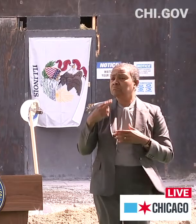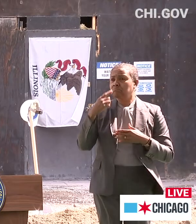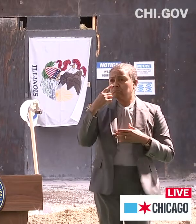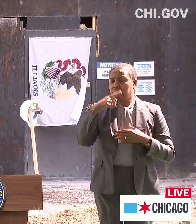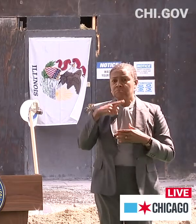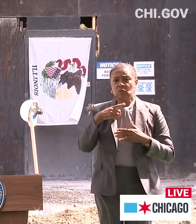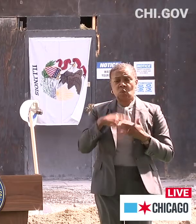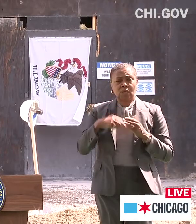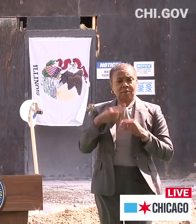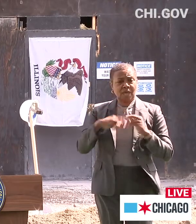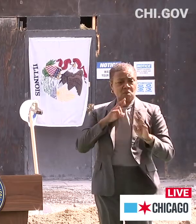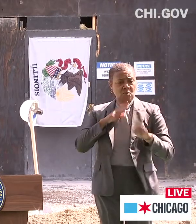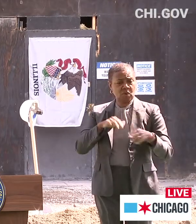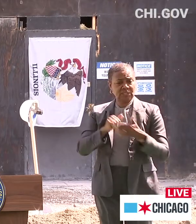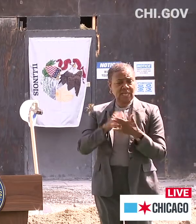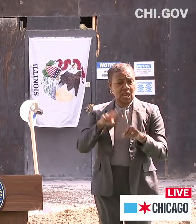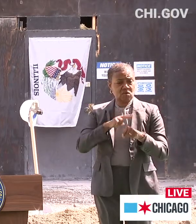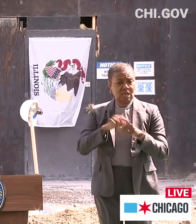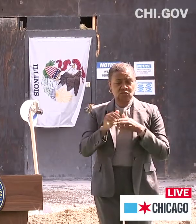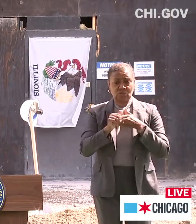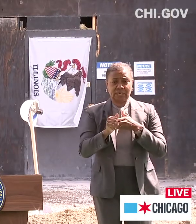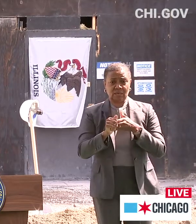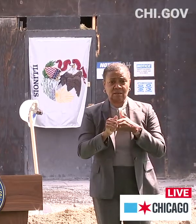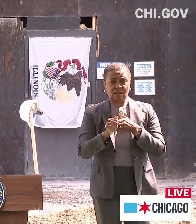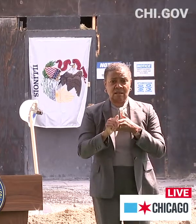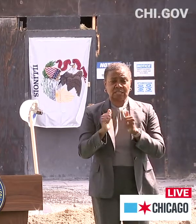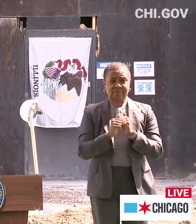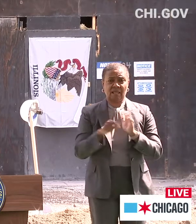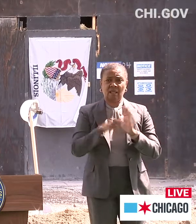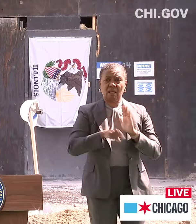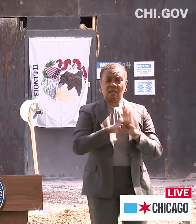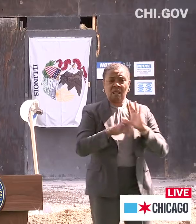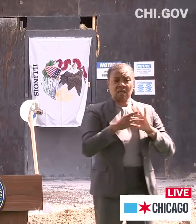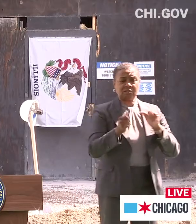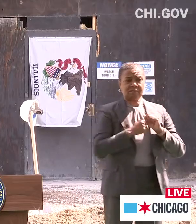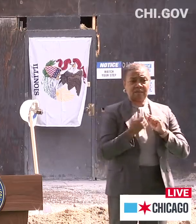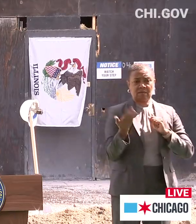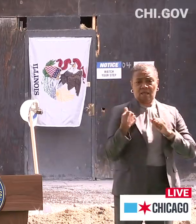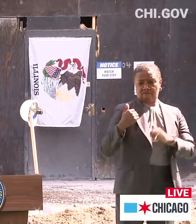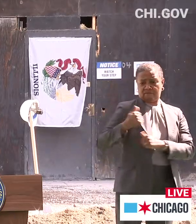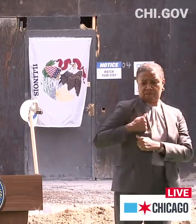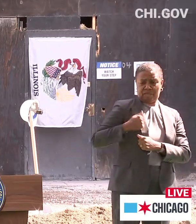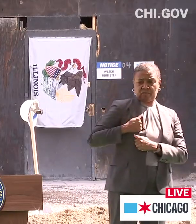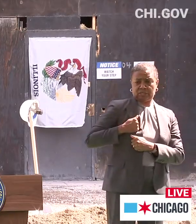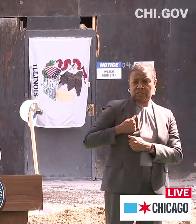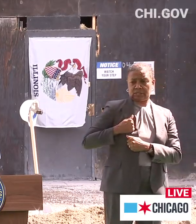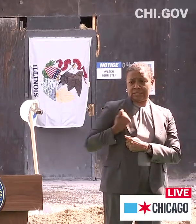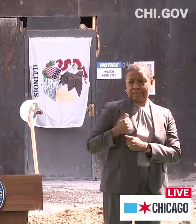the reports that our national leader has made derogatory comments about our veterans?